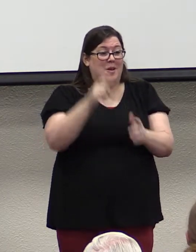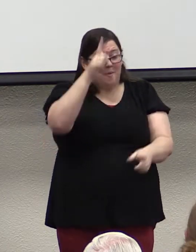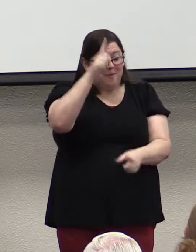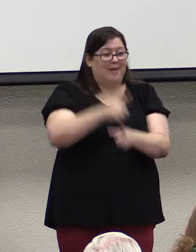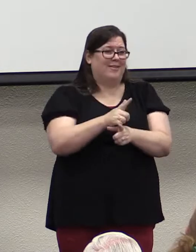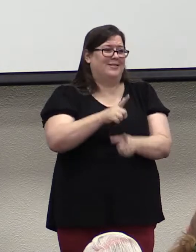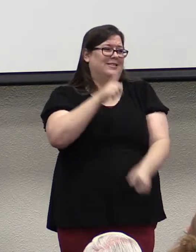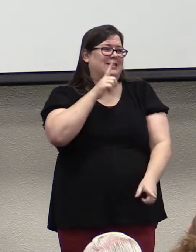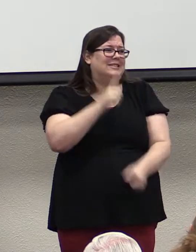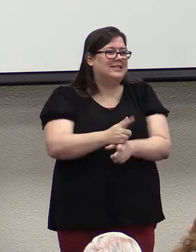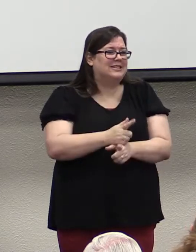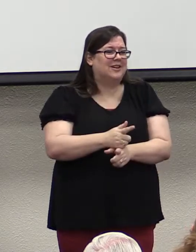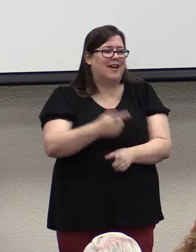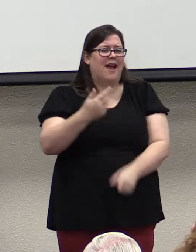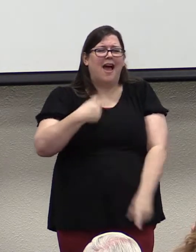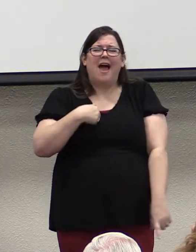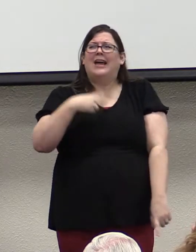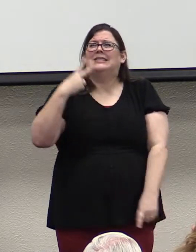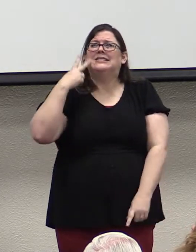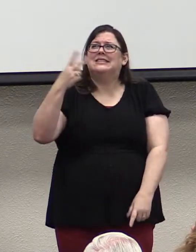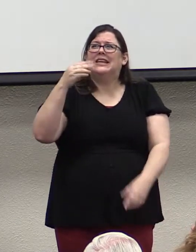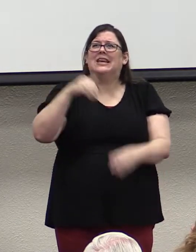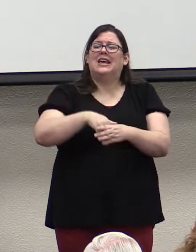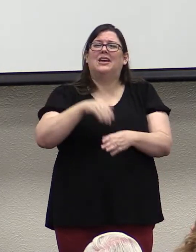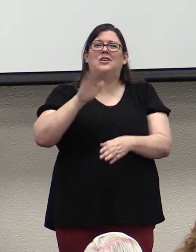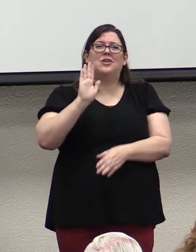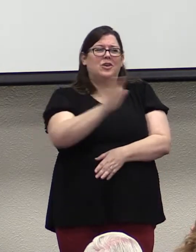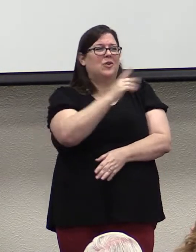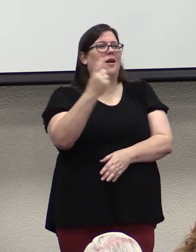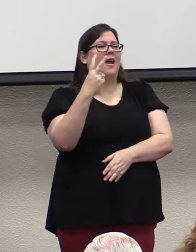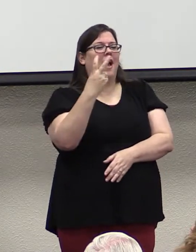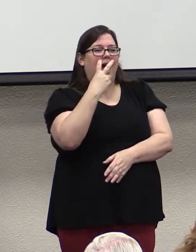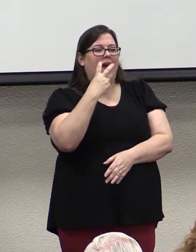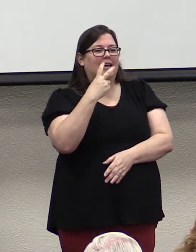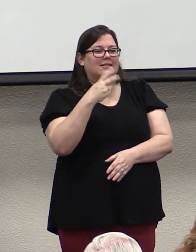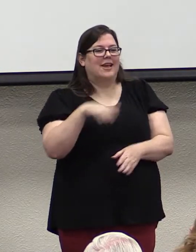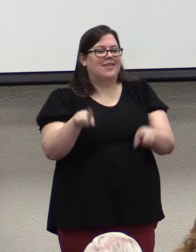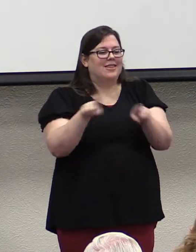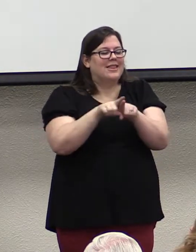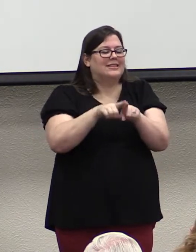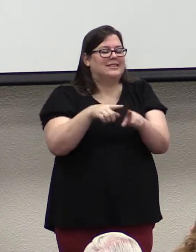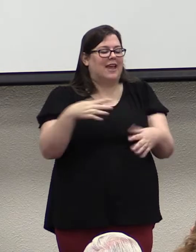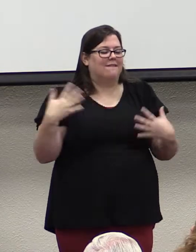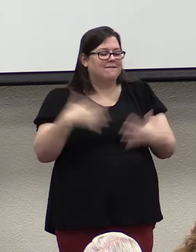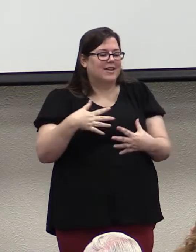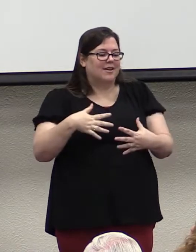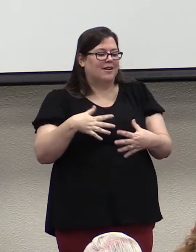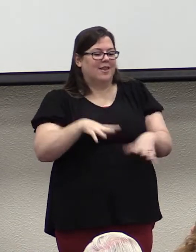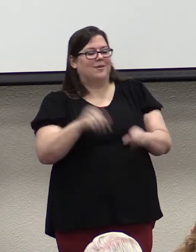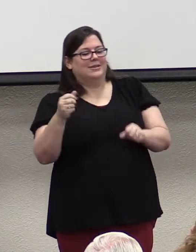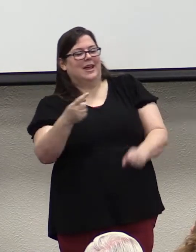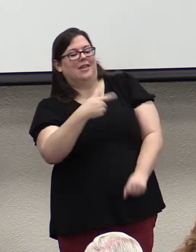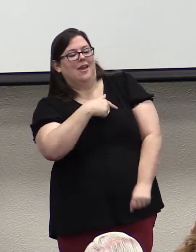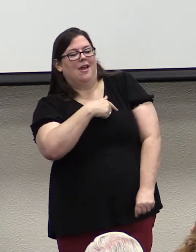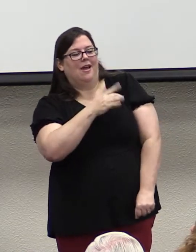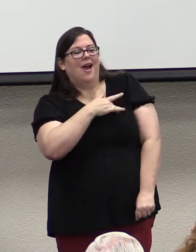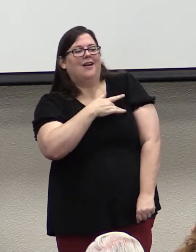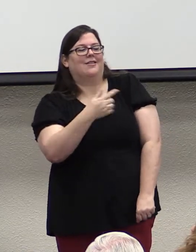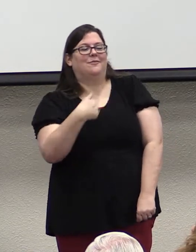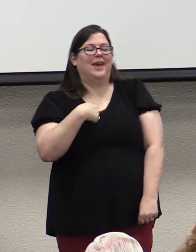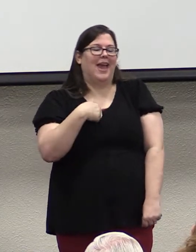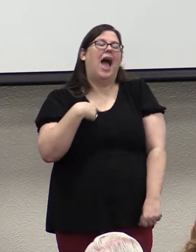and sister, I see in your eyes the same fear that would take the heart of me. I'm quoting Lord of the Rings,